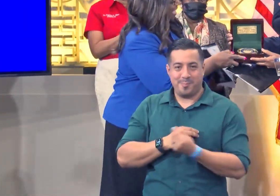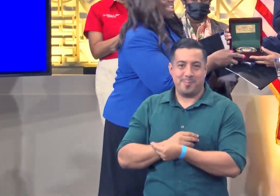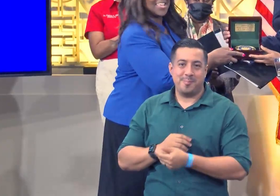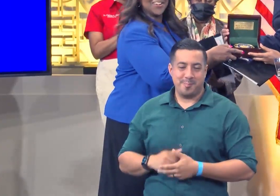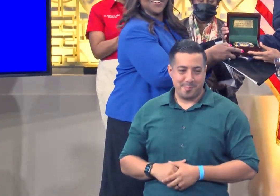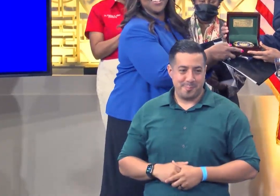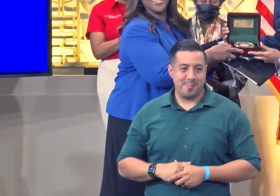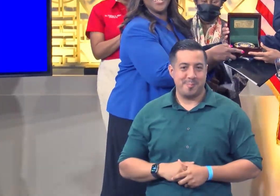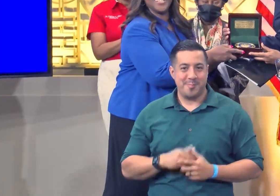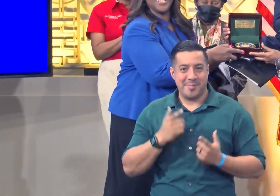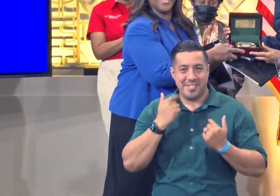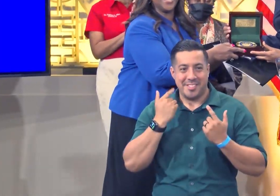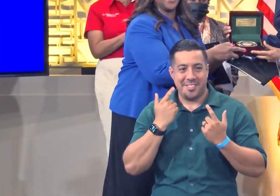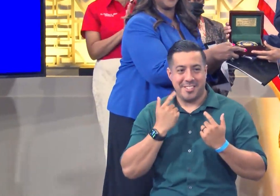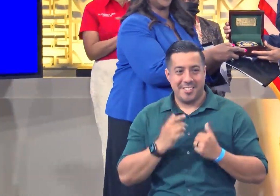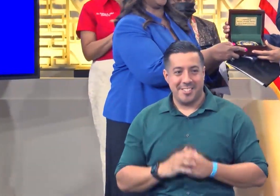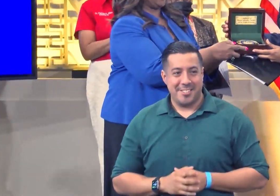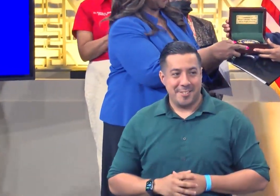Thank you.